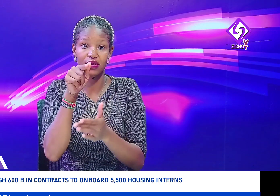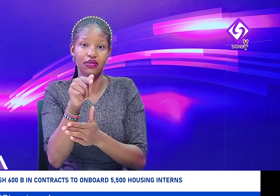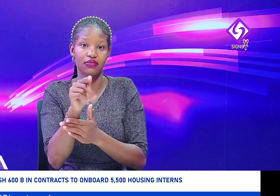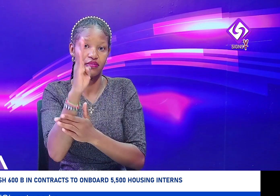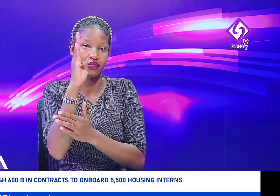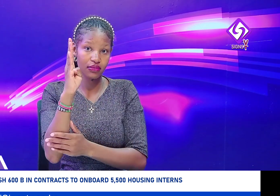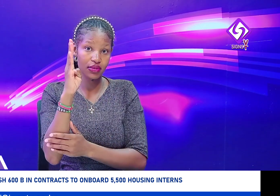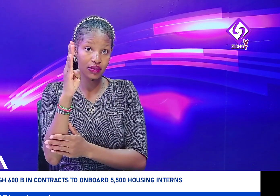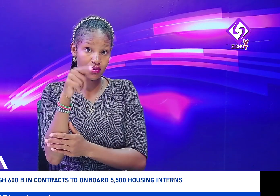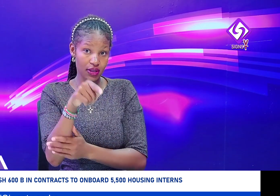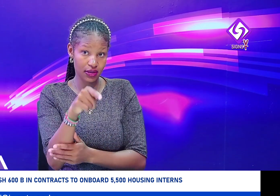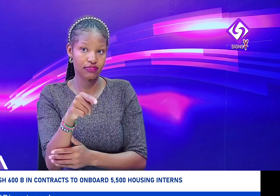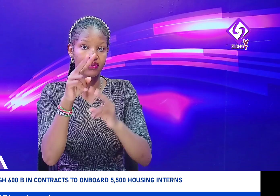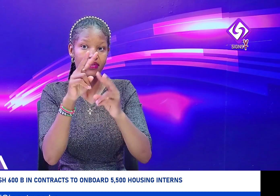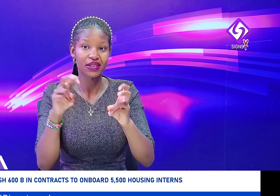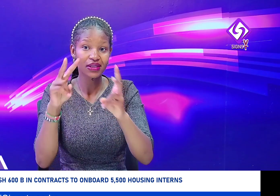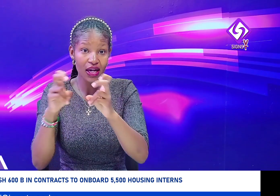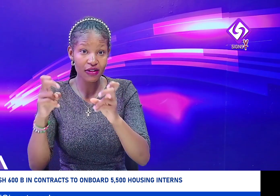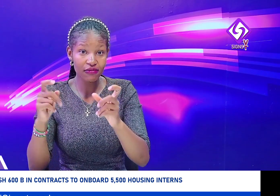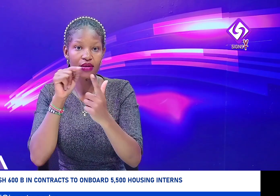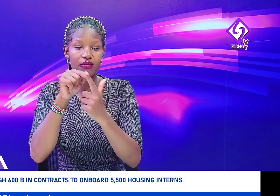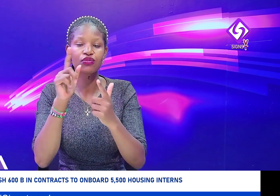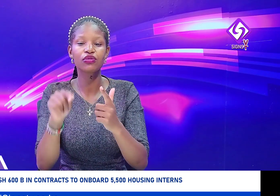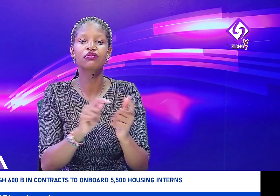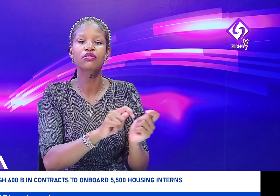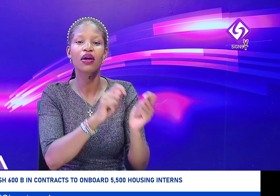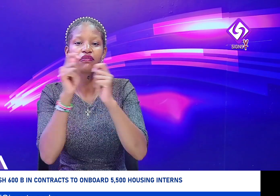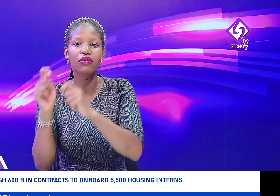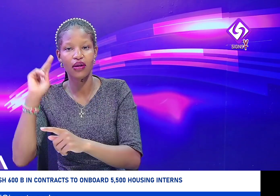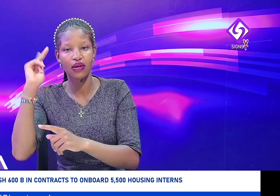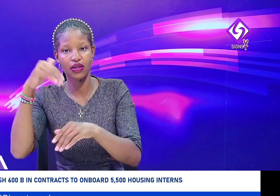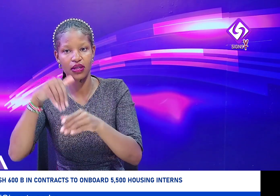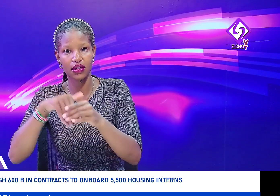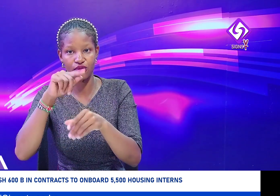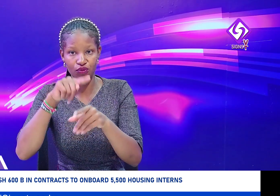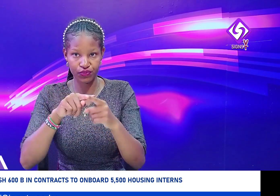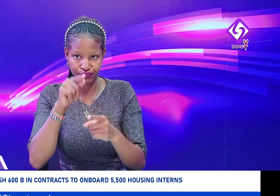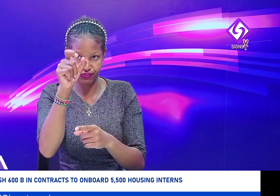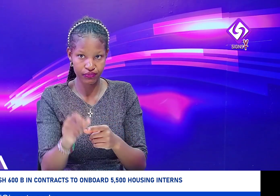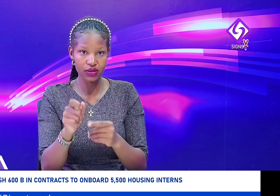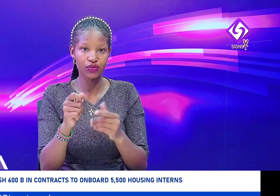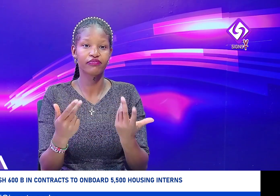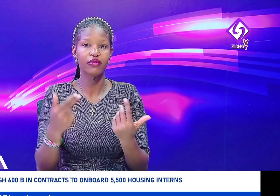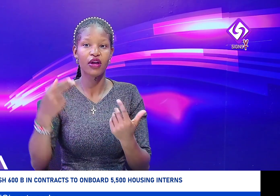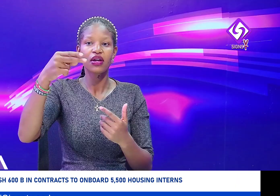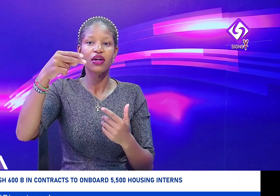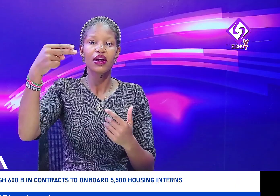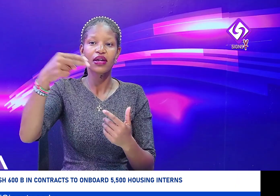is aimed at transforming Kenya into a construction hub while providing a professional launch pad